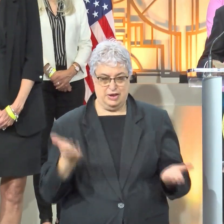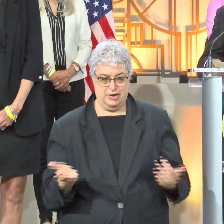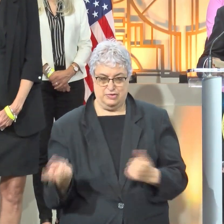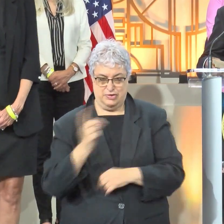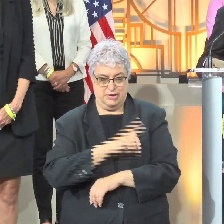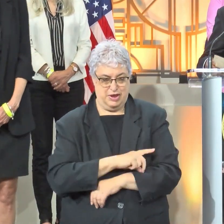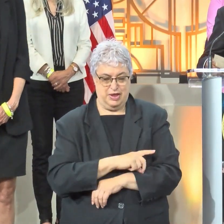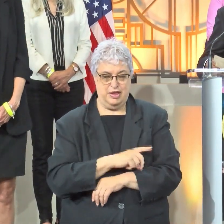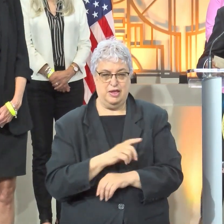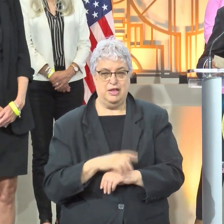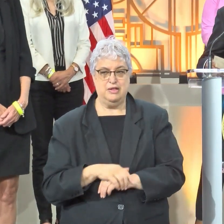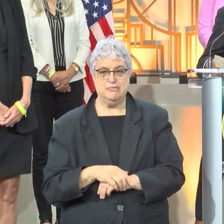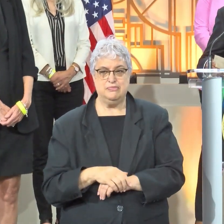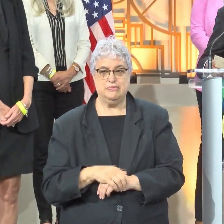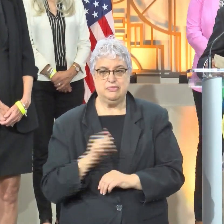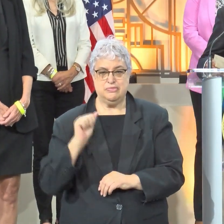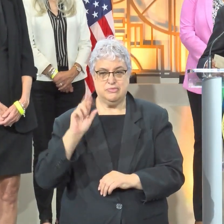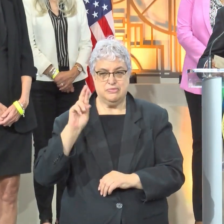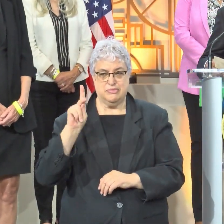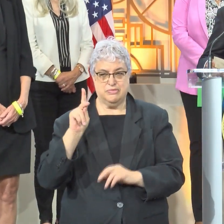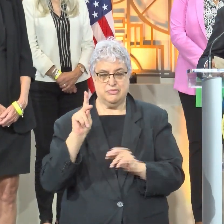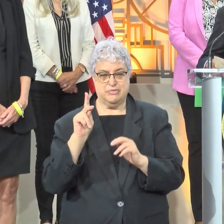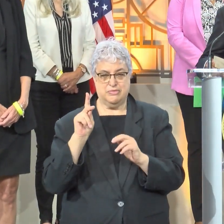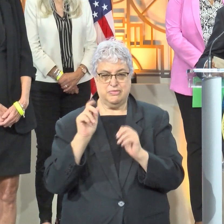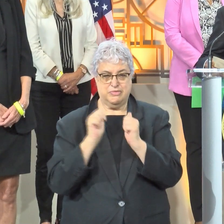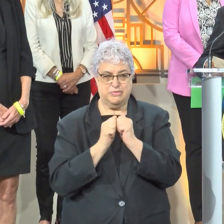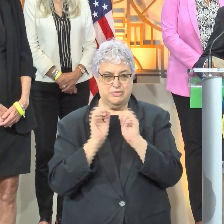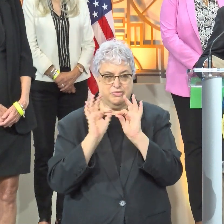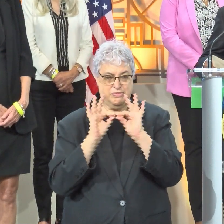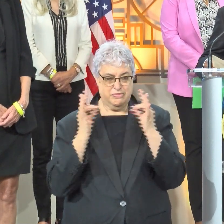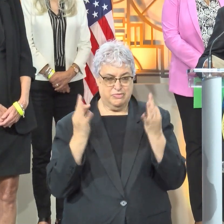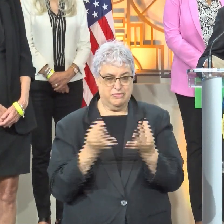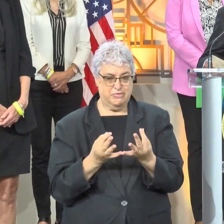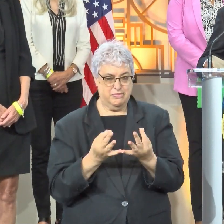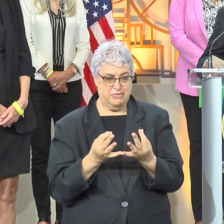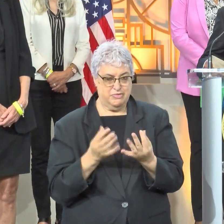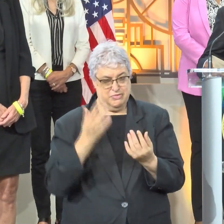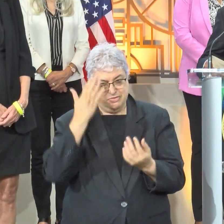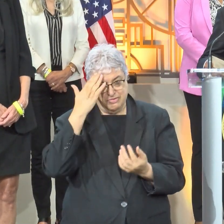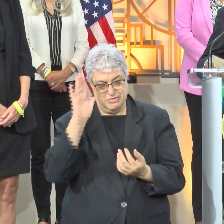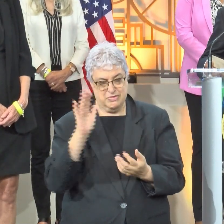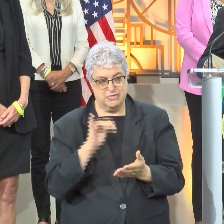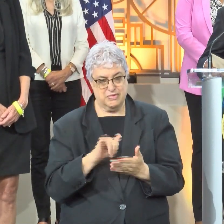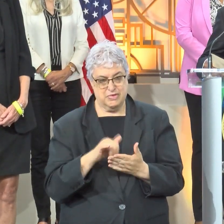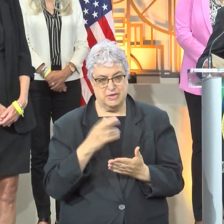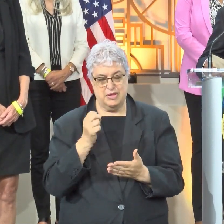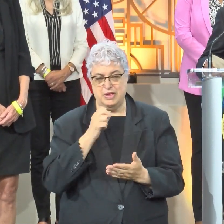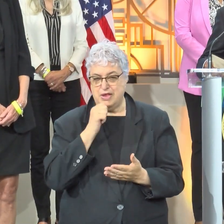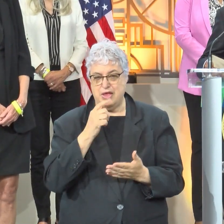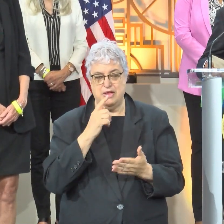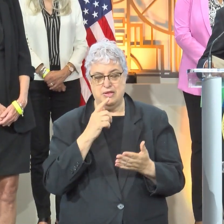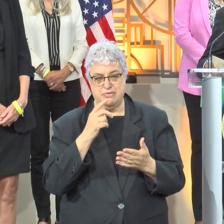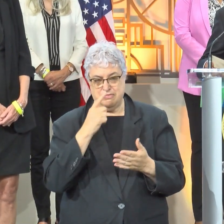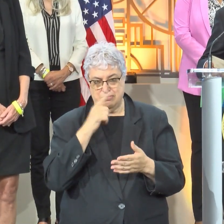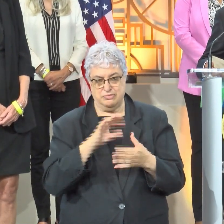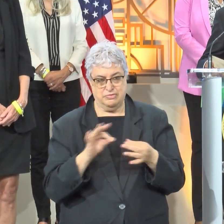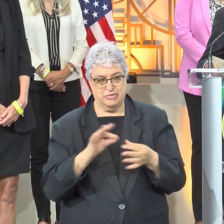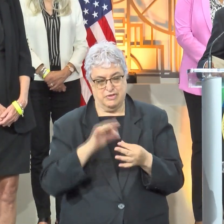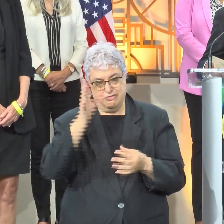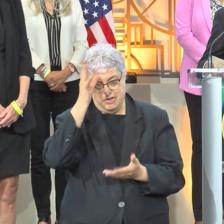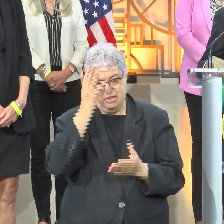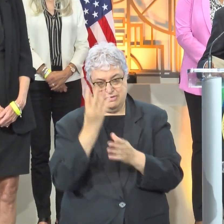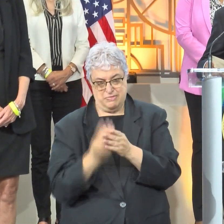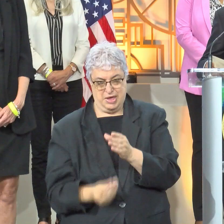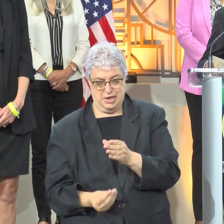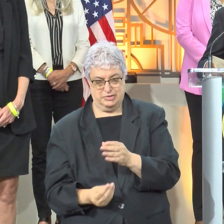today. He is in Arkansas with his family. For those who don't know, and I know he doesn't mind me saying this, his father